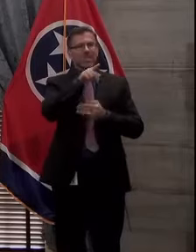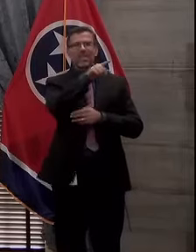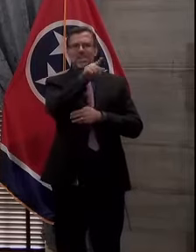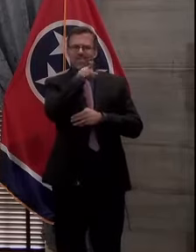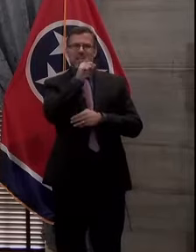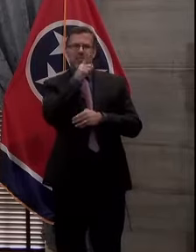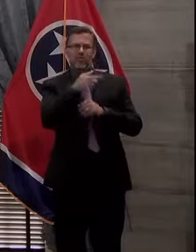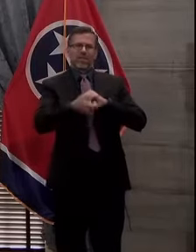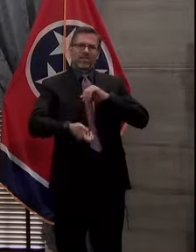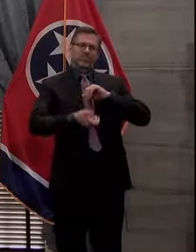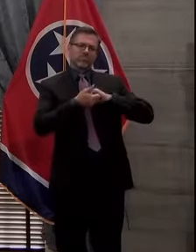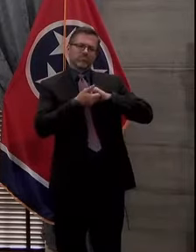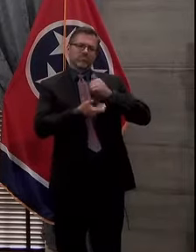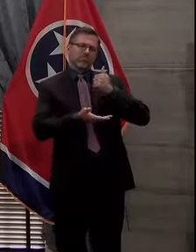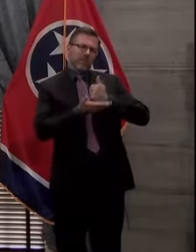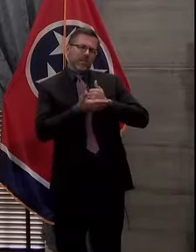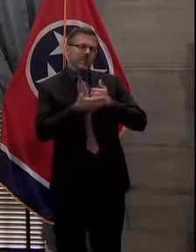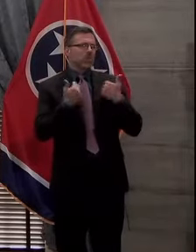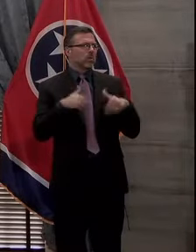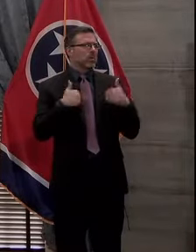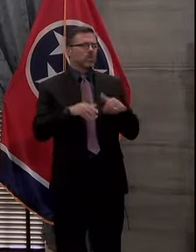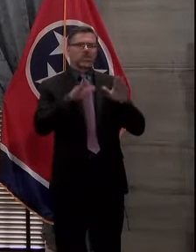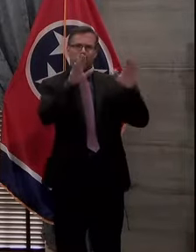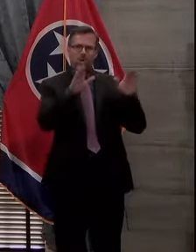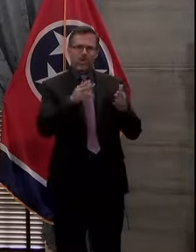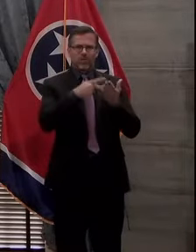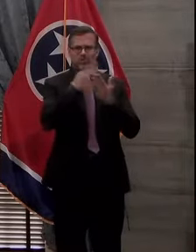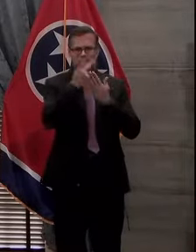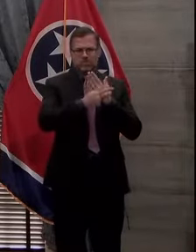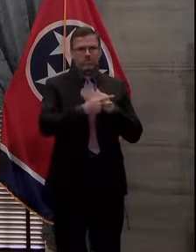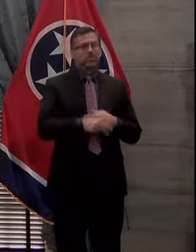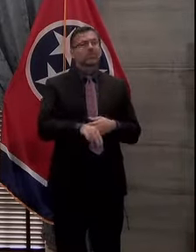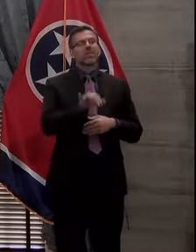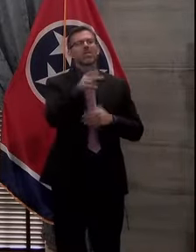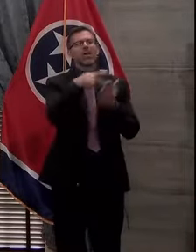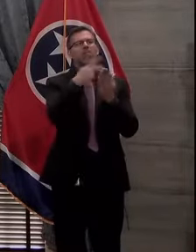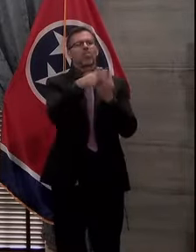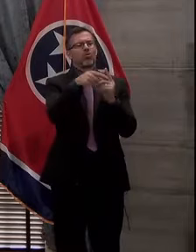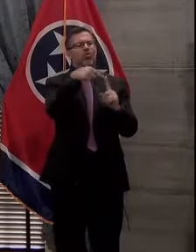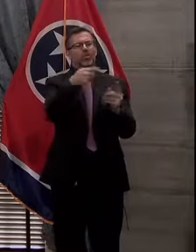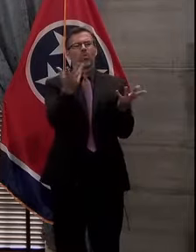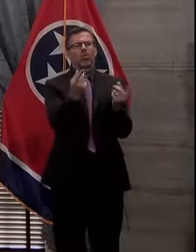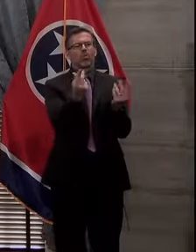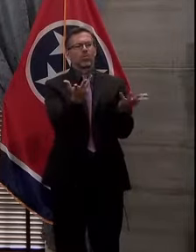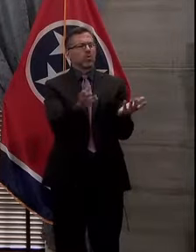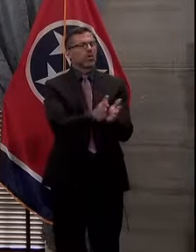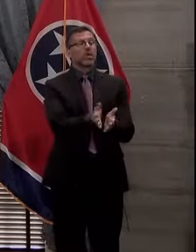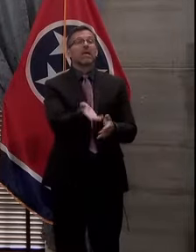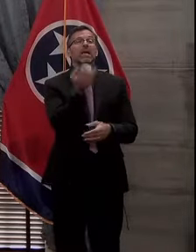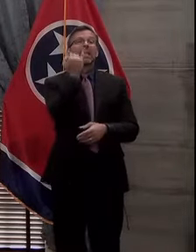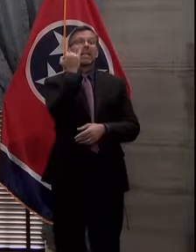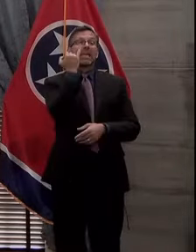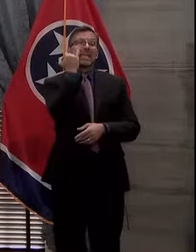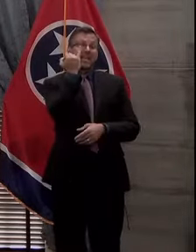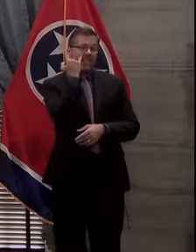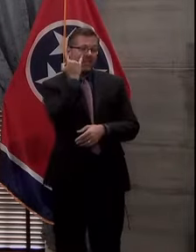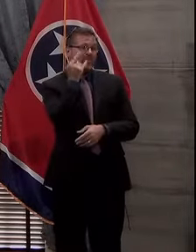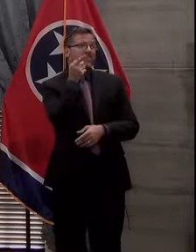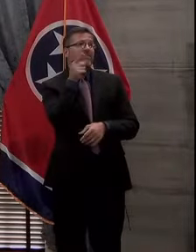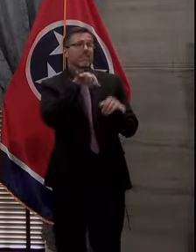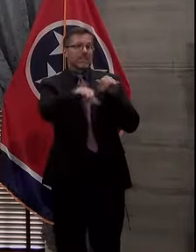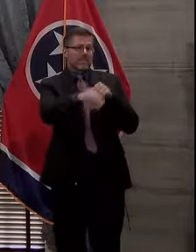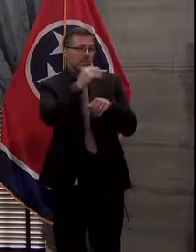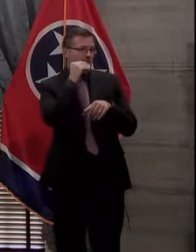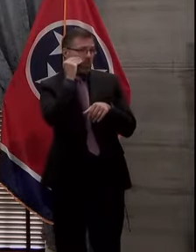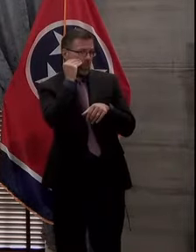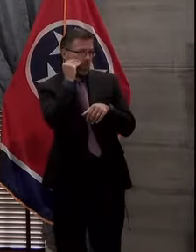pretty phenomenal resource for families. This is a tool to help families navigate the year alongside their districts and schools to best support